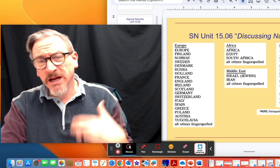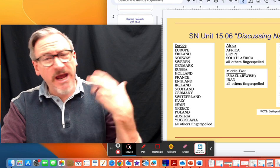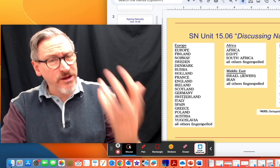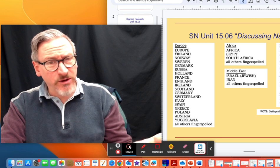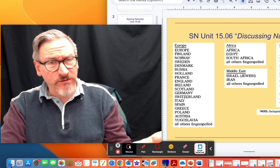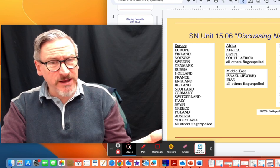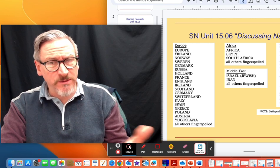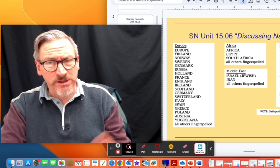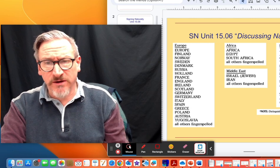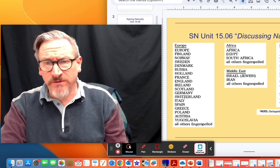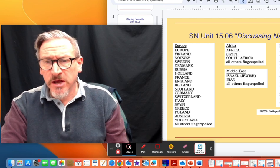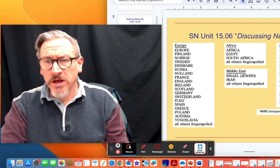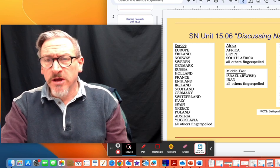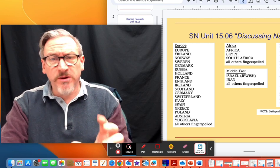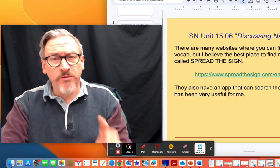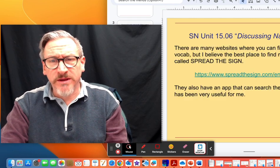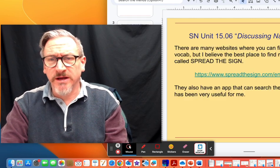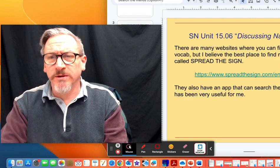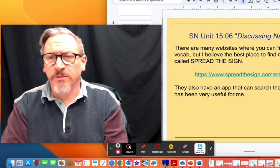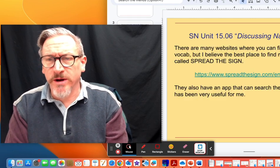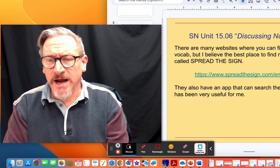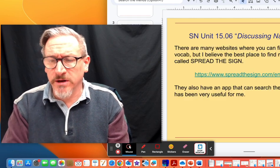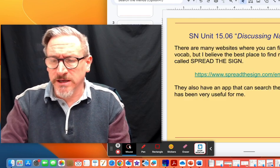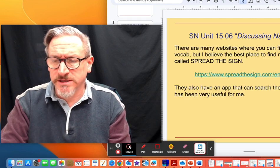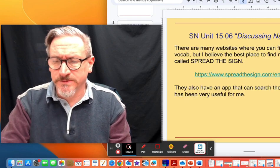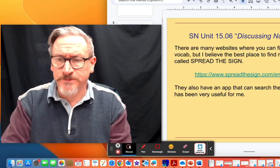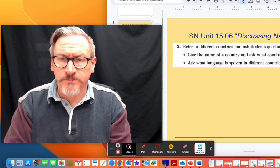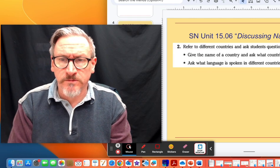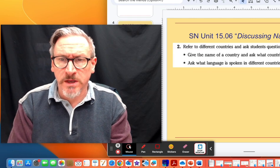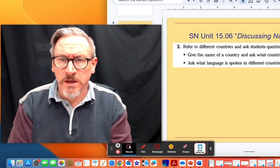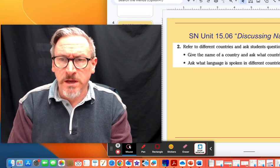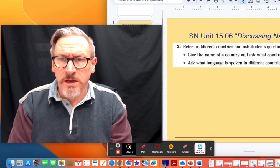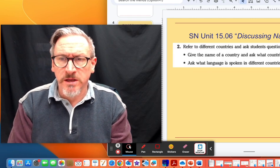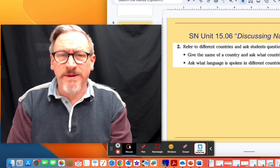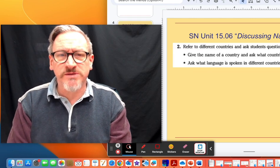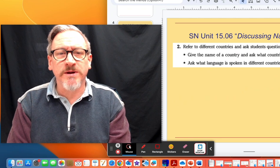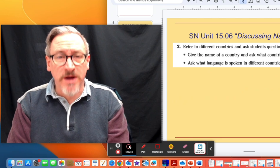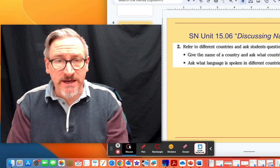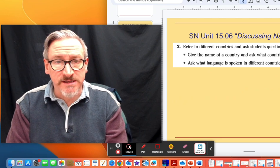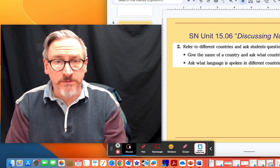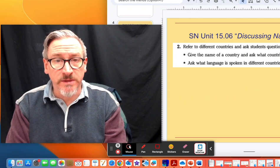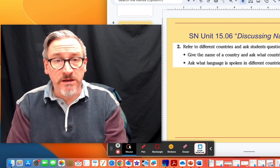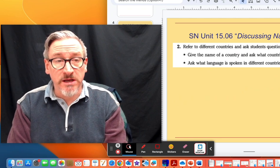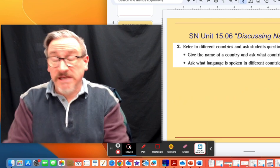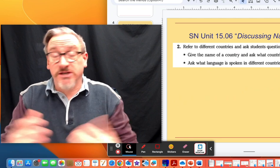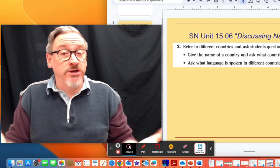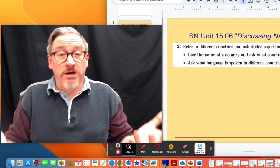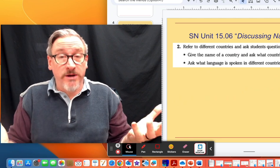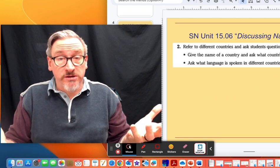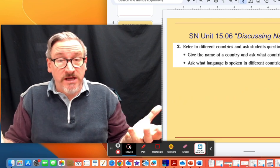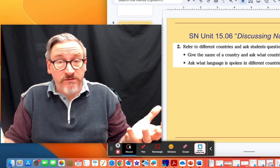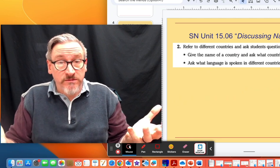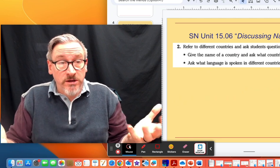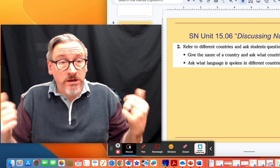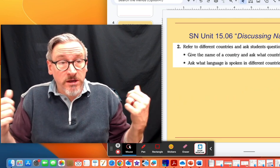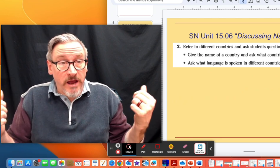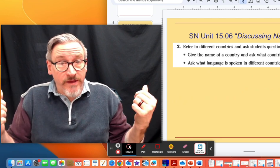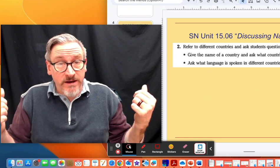need, and you can find them yourself. But a really big thing I want to point out is the best way to practice them is to talk about